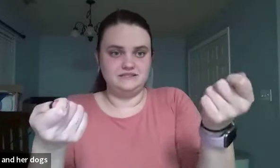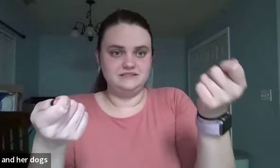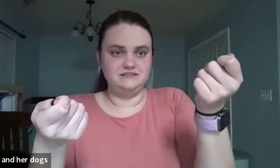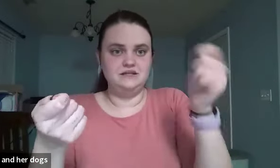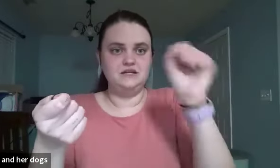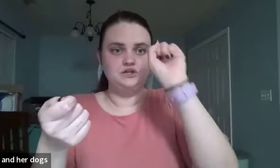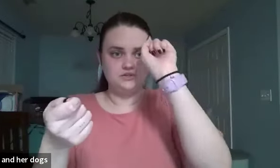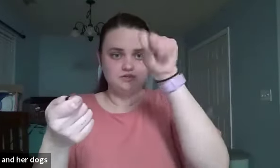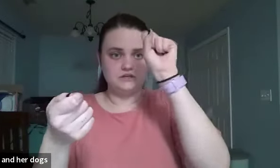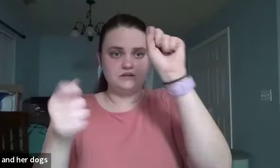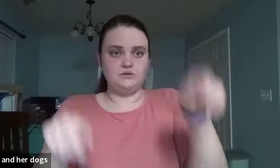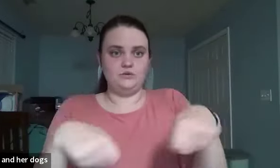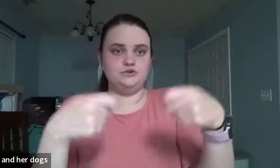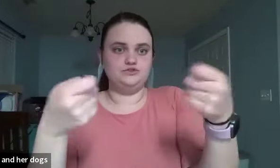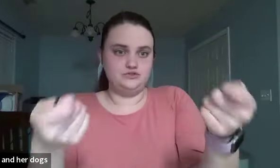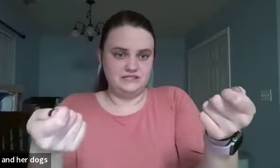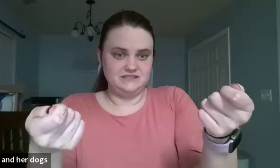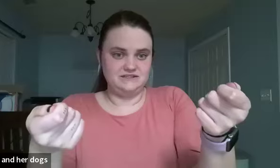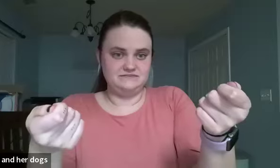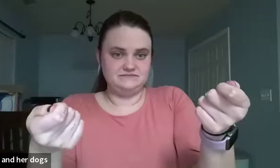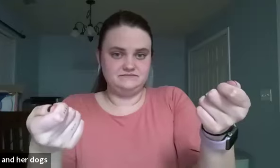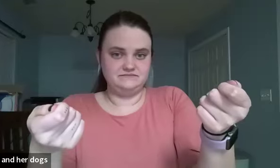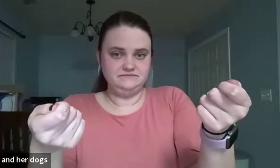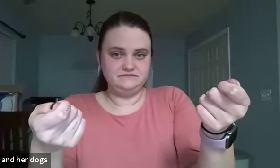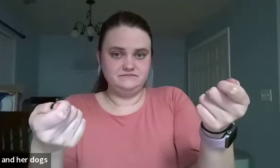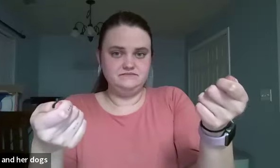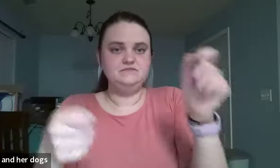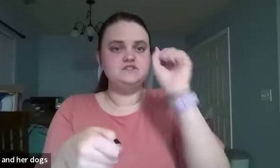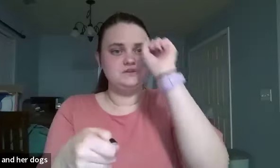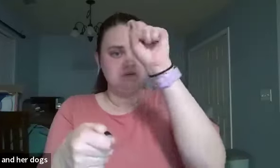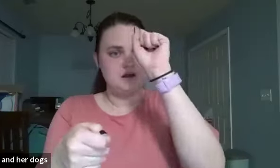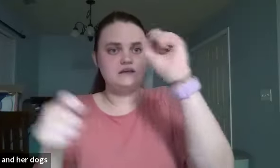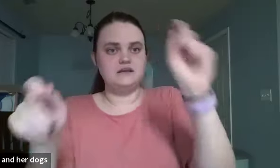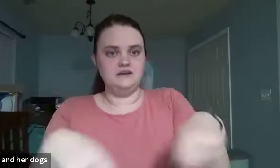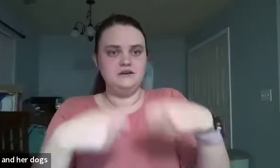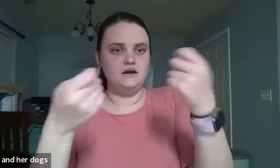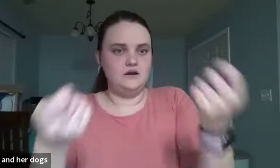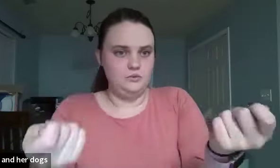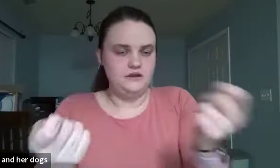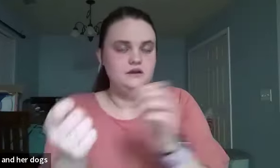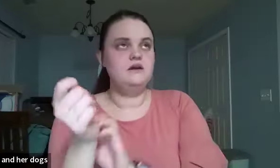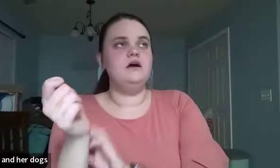treat. Trick or treat. So knocking, open.